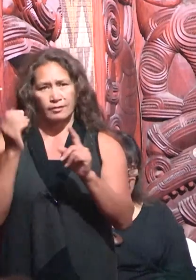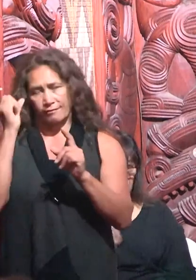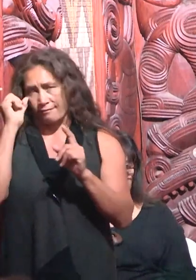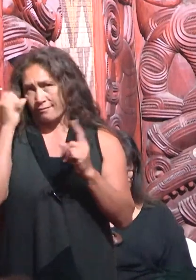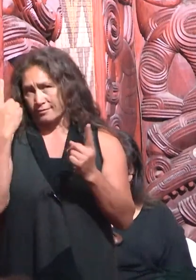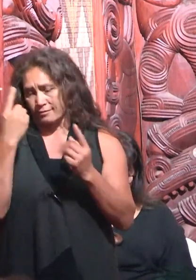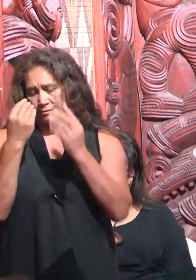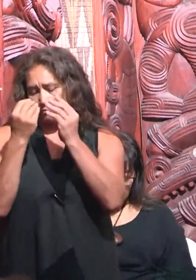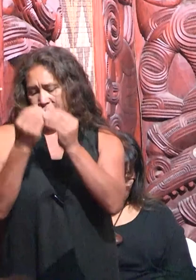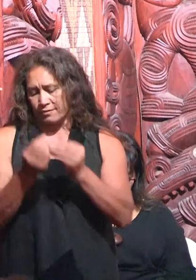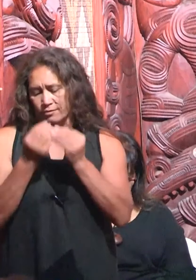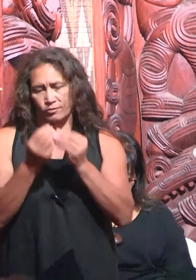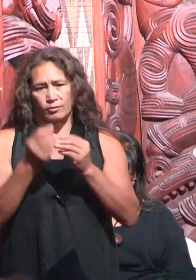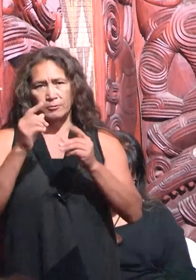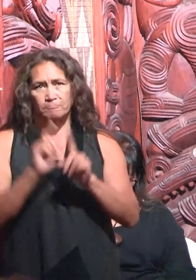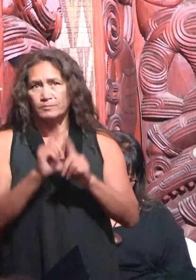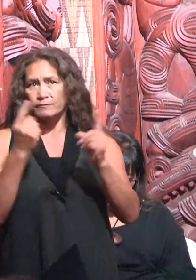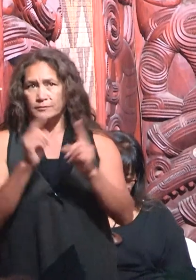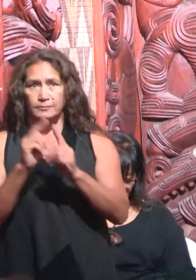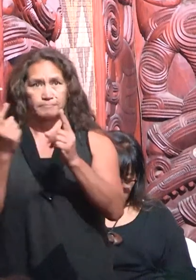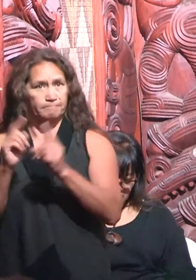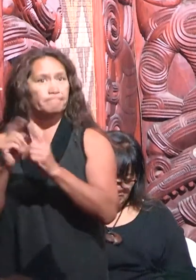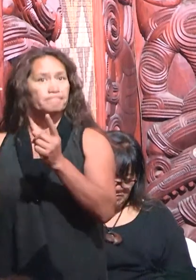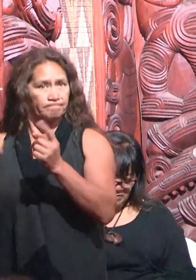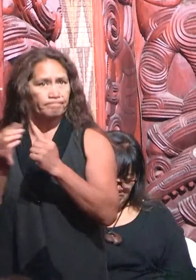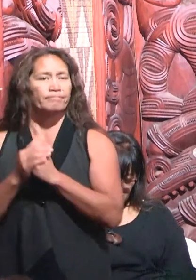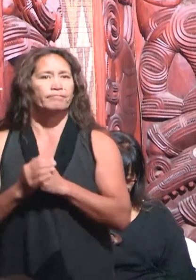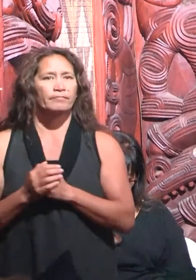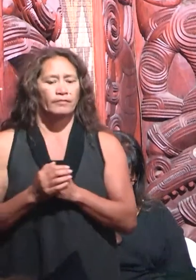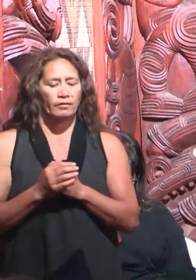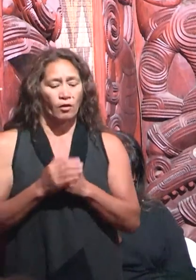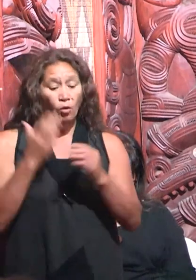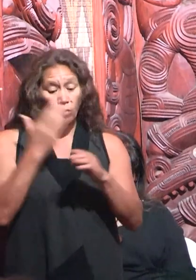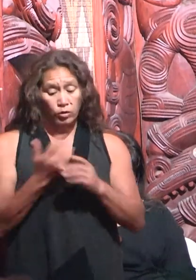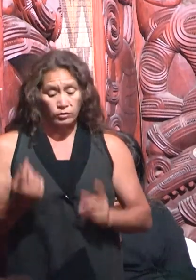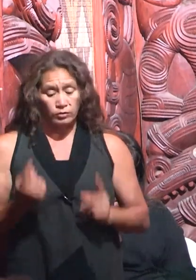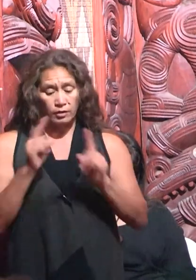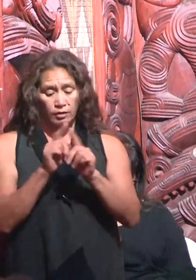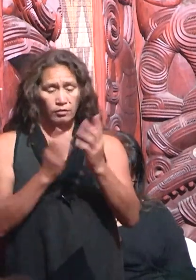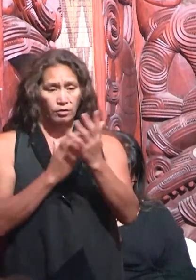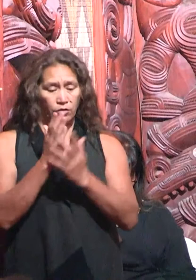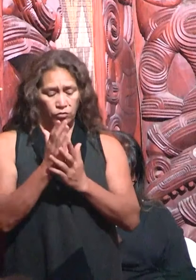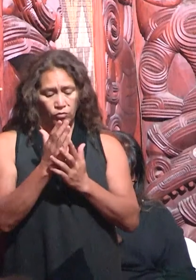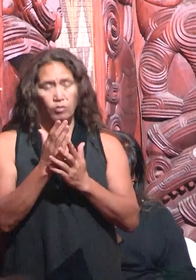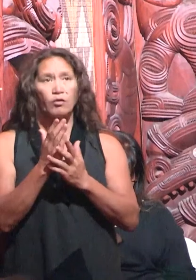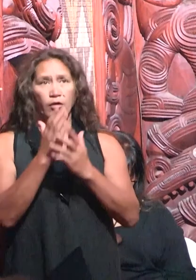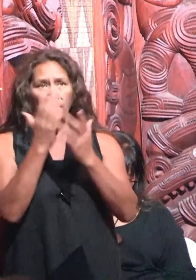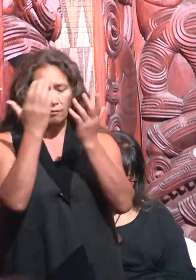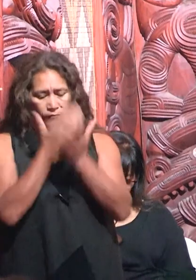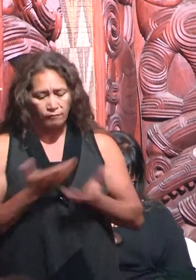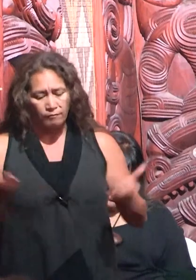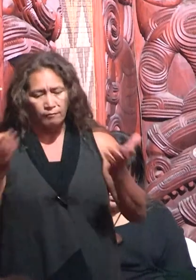and valuing each other's differences, and working together in an environment of respect,